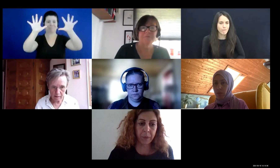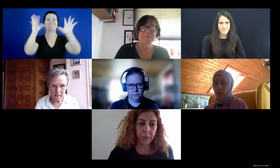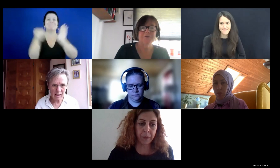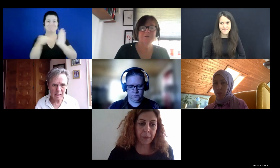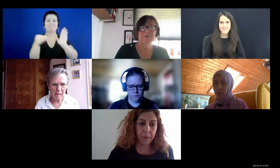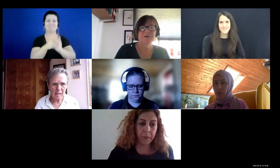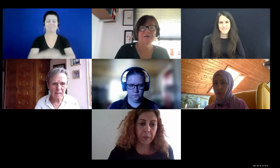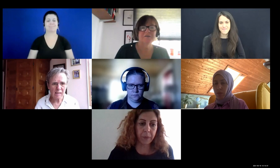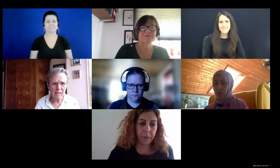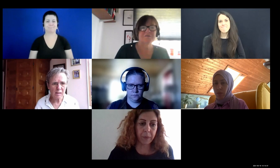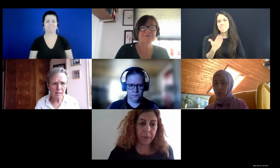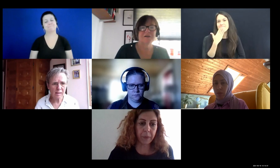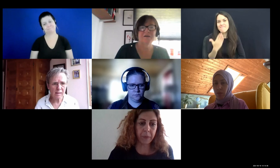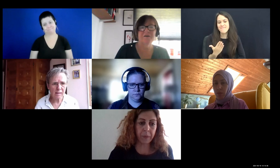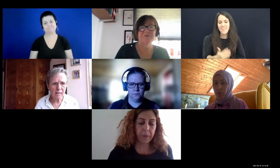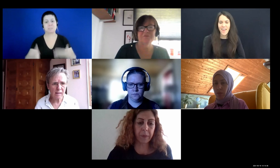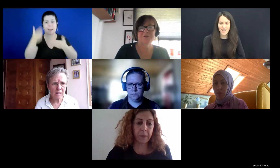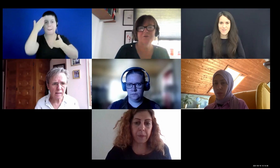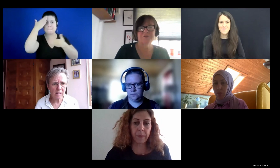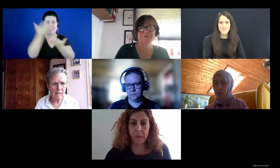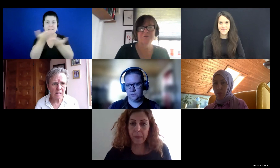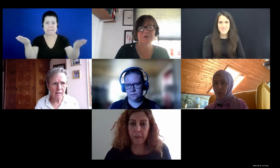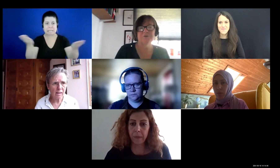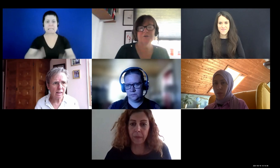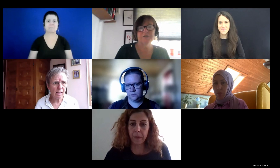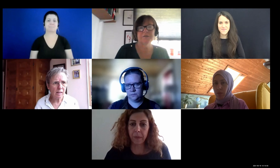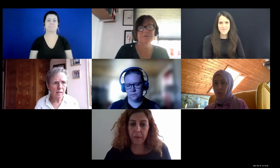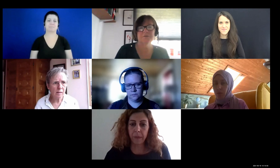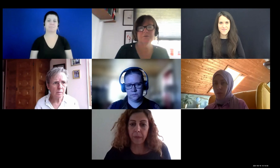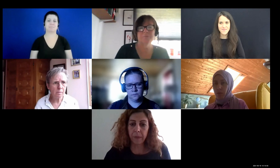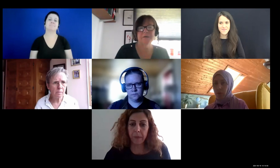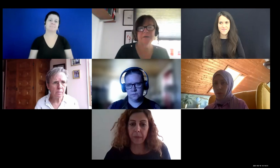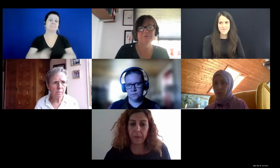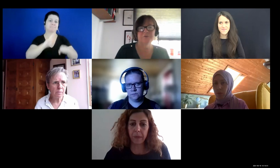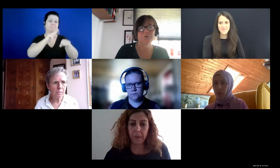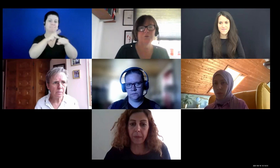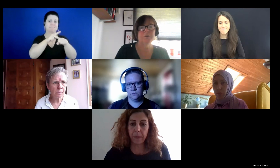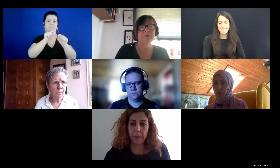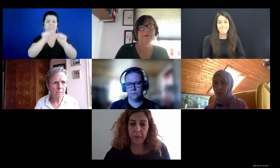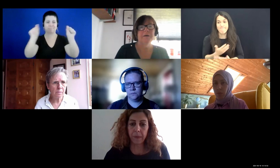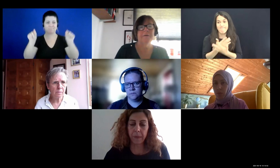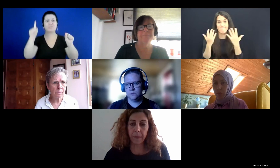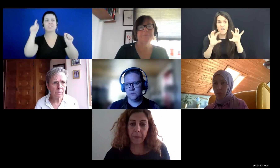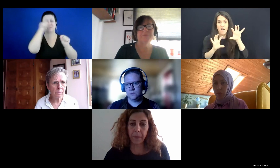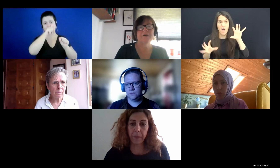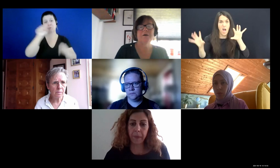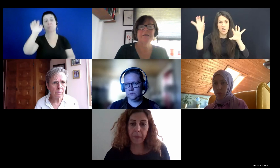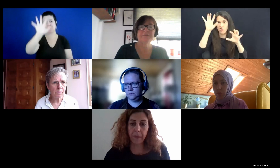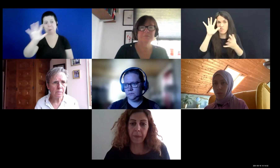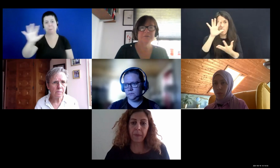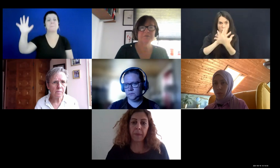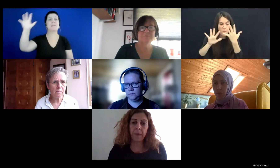Thank you, everybody. Yeah, it's difficult in all countries and at European level too. There